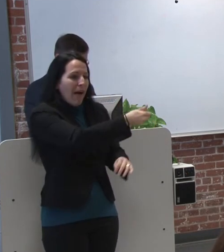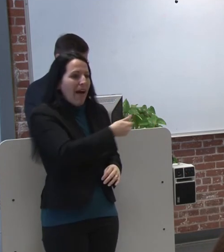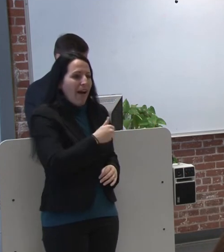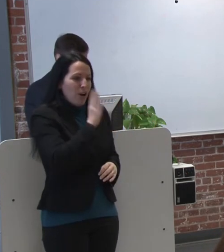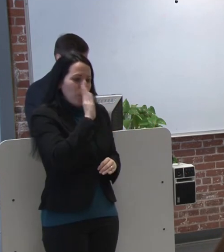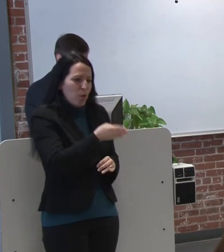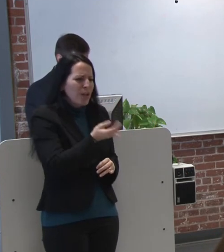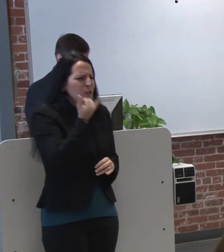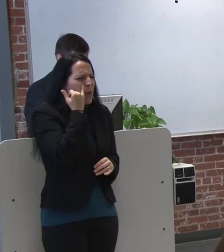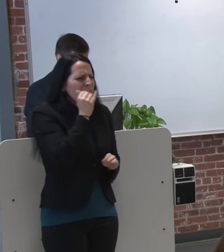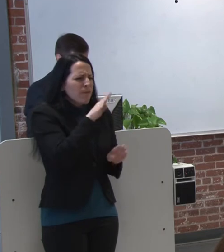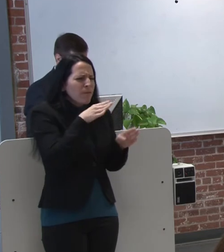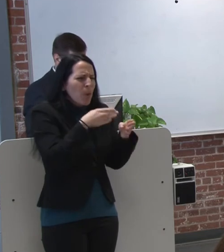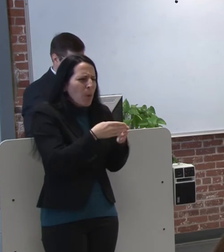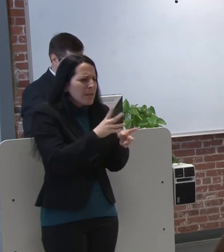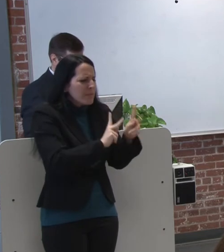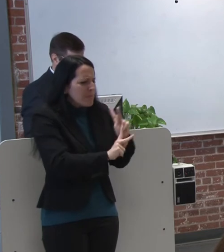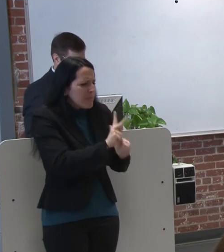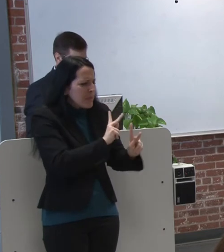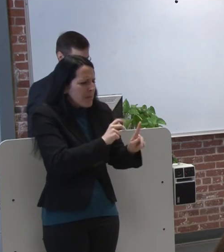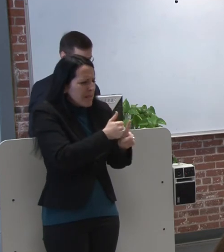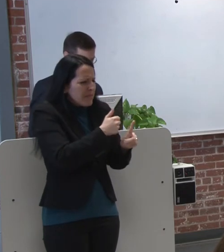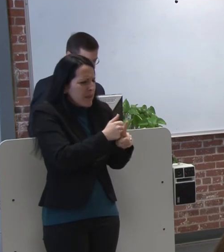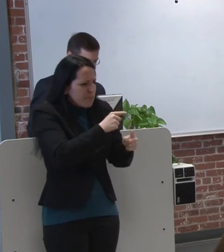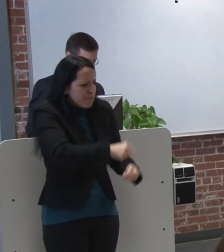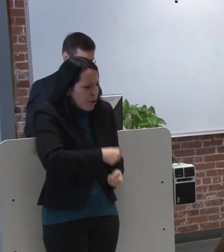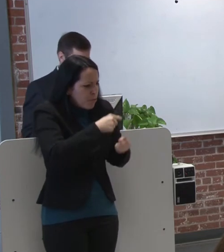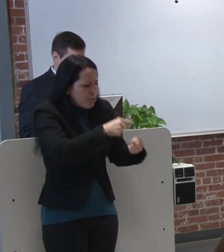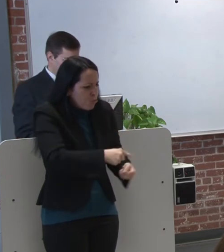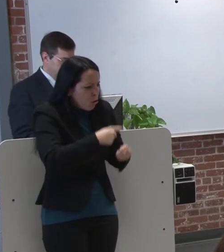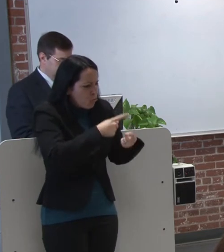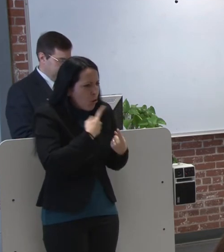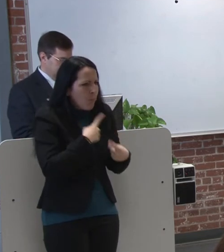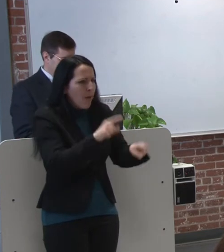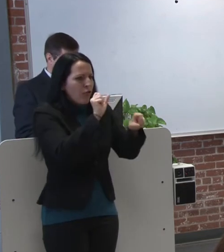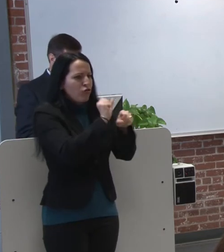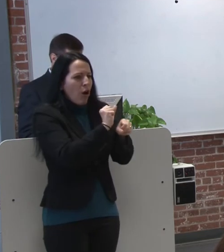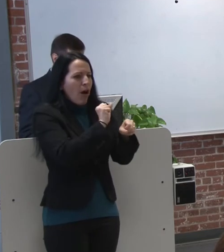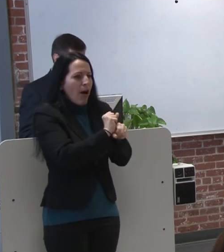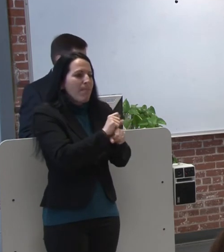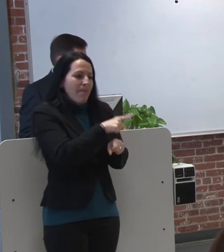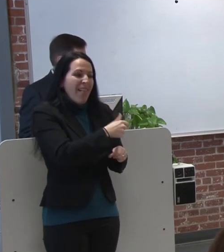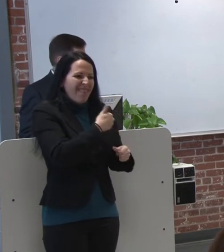had difficulty finding employment probably have that more than a lot of other people.